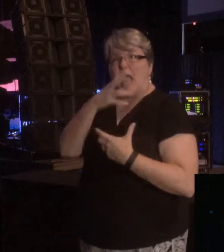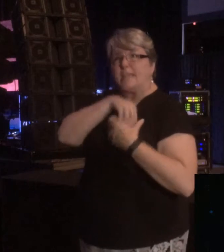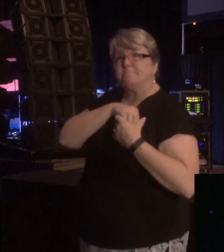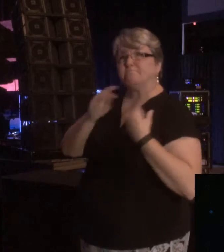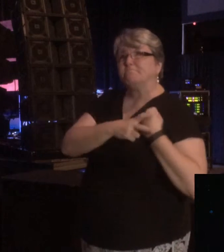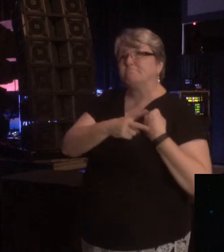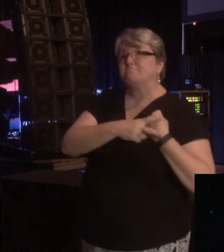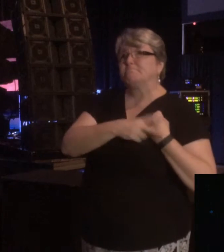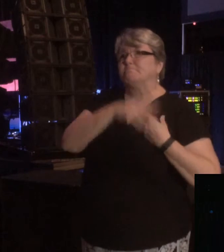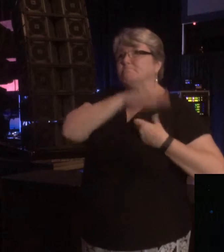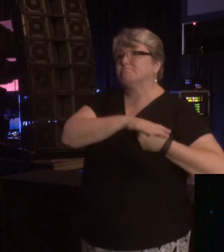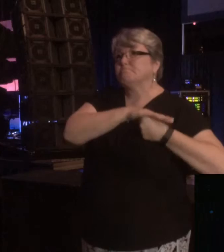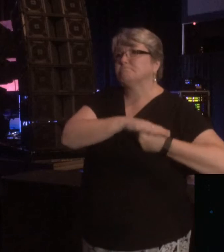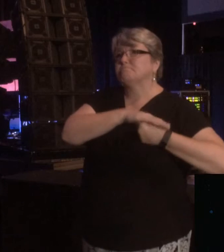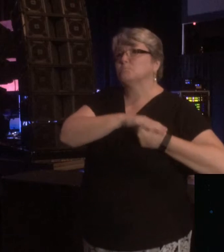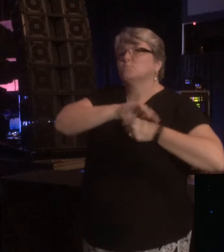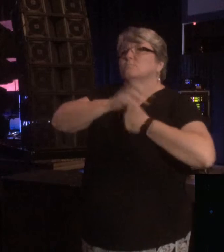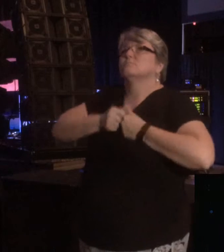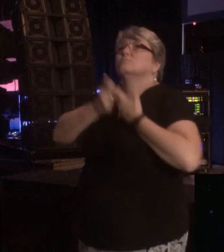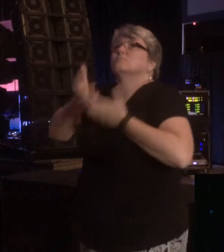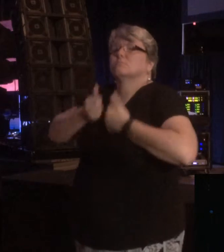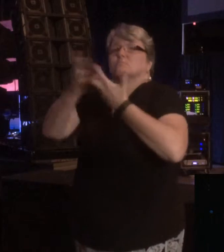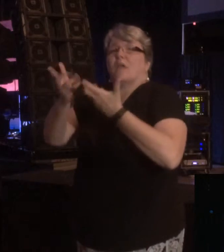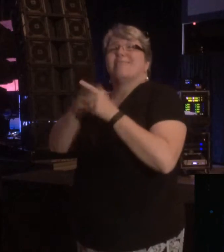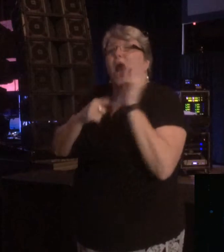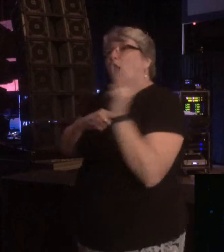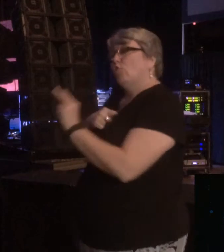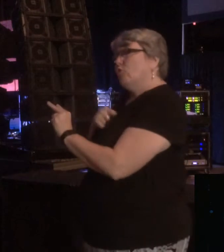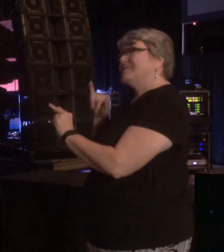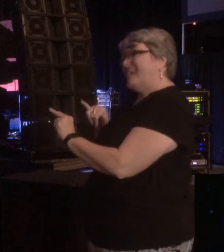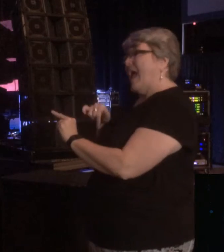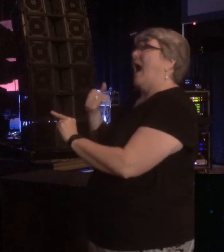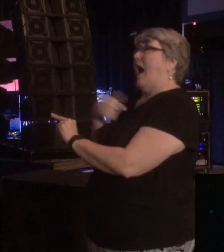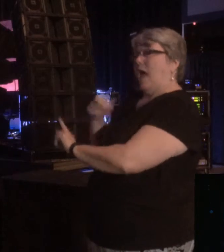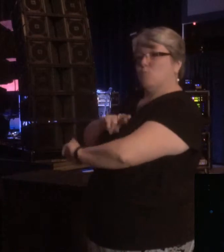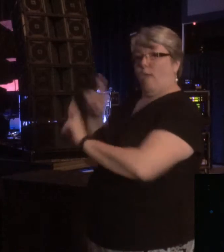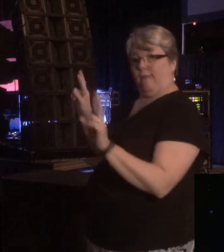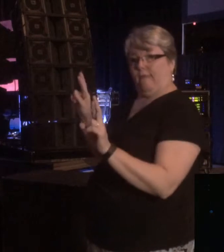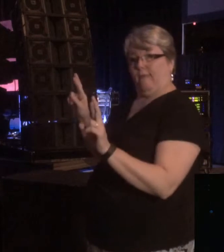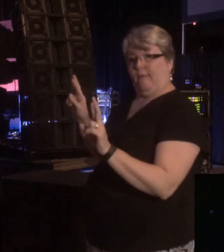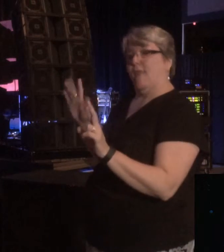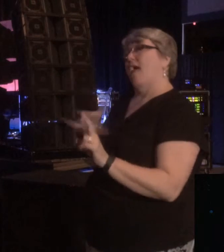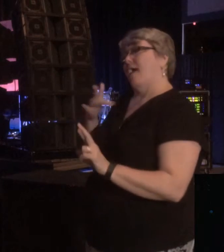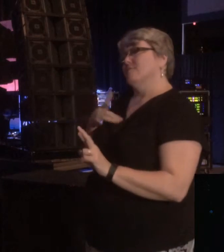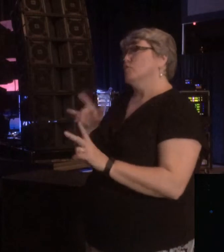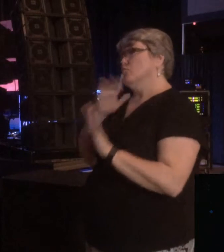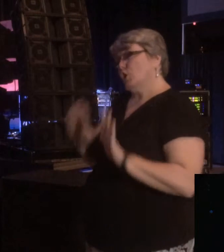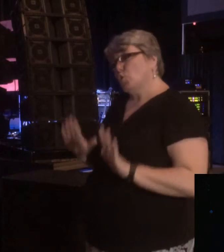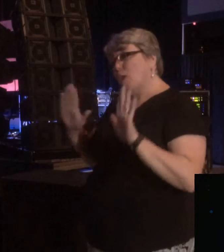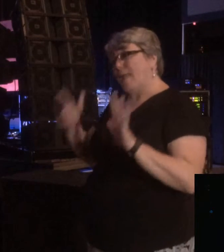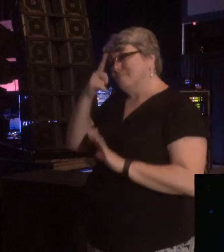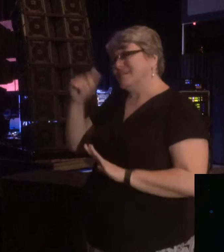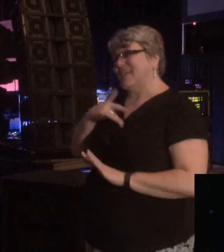What if one person in the relationship feels that they're ready to get engaged, but the other isn't sure? I'm sorry, I'm not. That's a serious